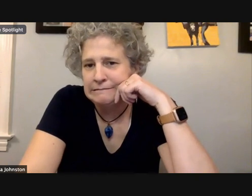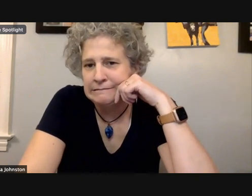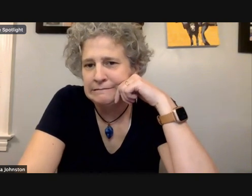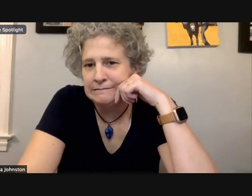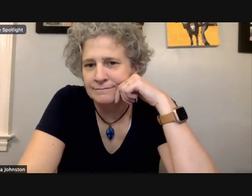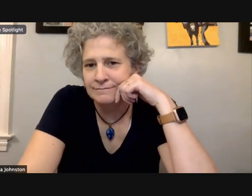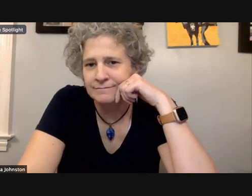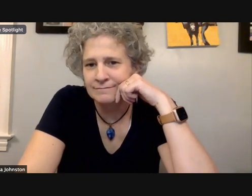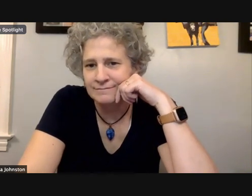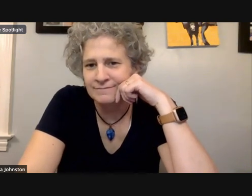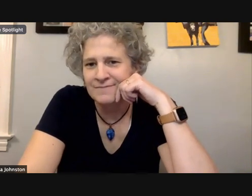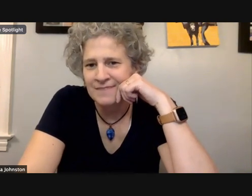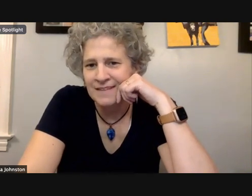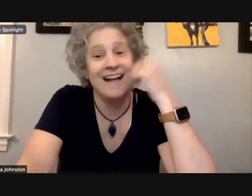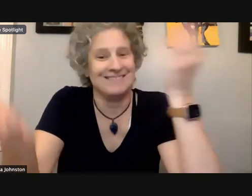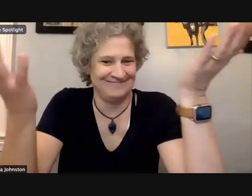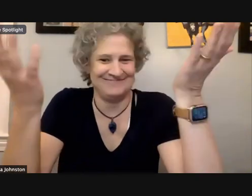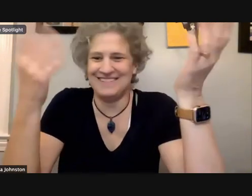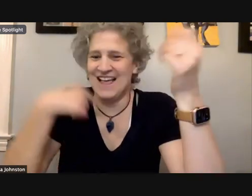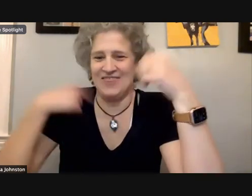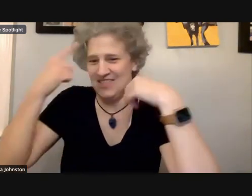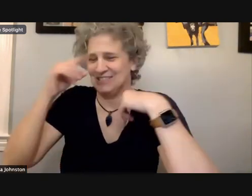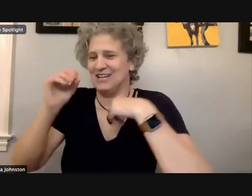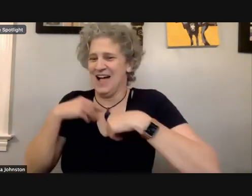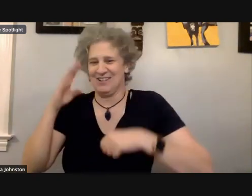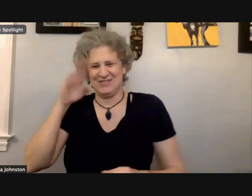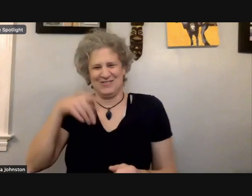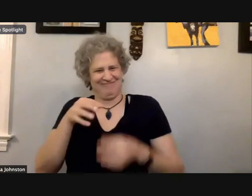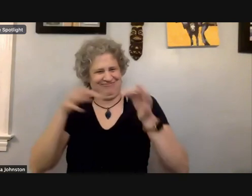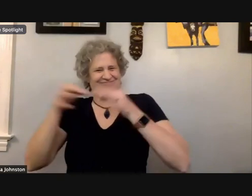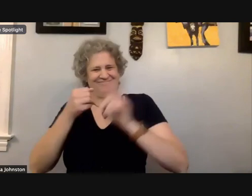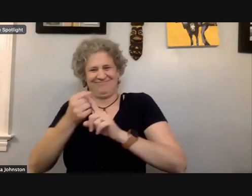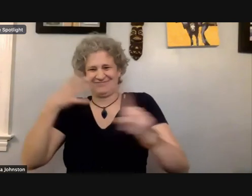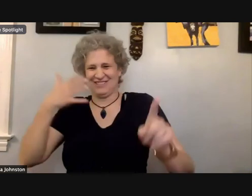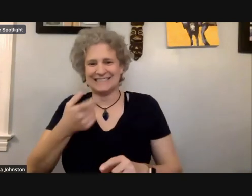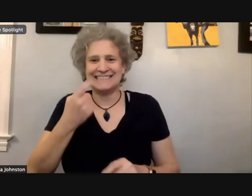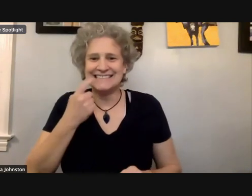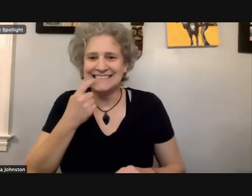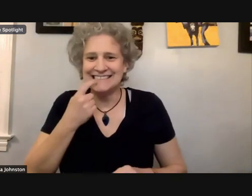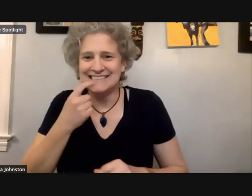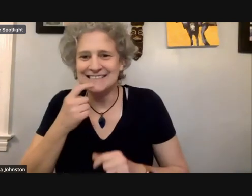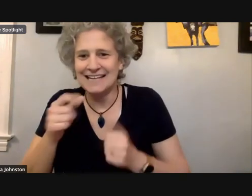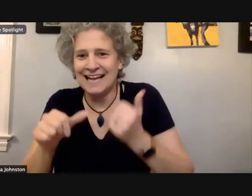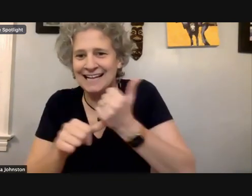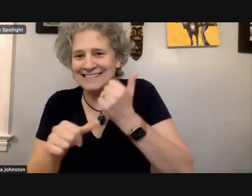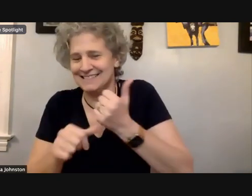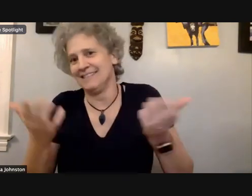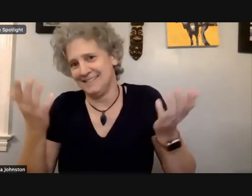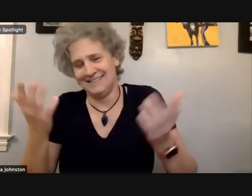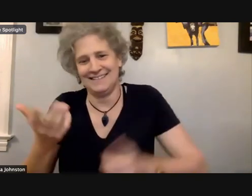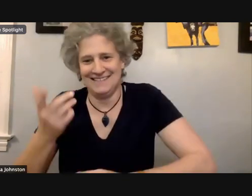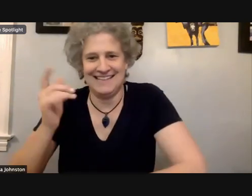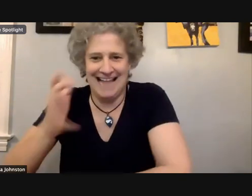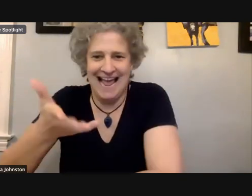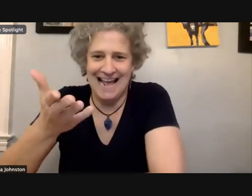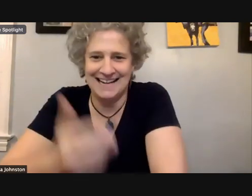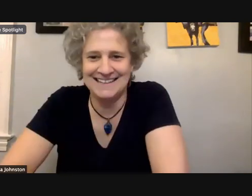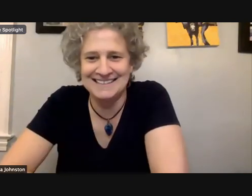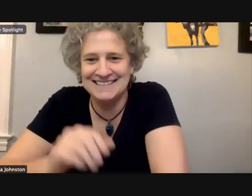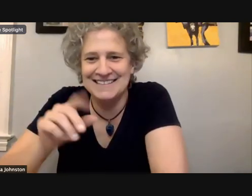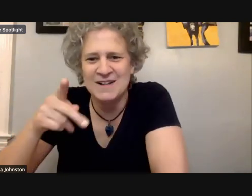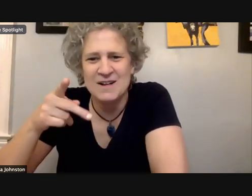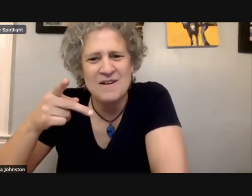There we go. I thought so. The way you're talking about it, yeah. So dental assistant